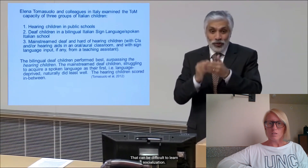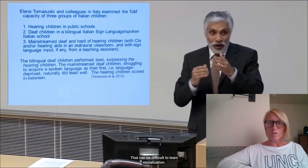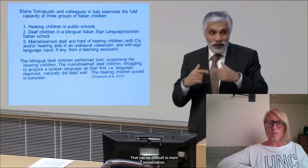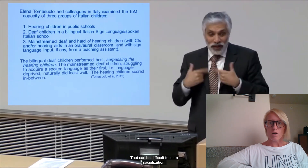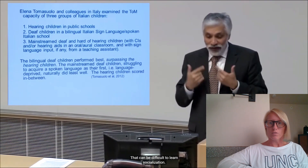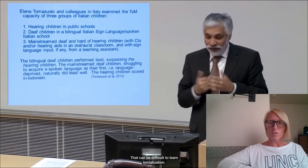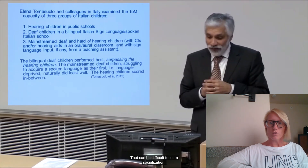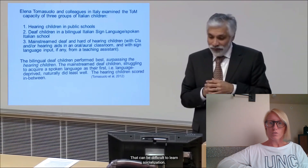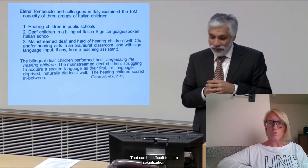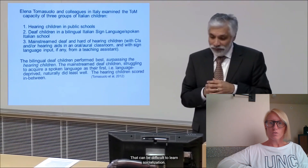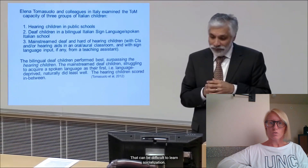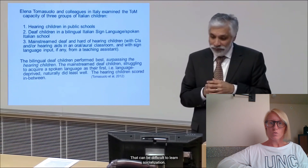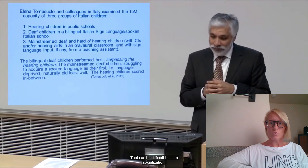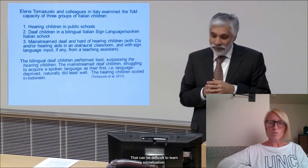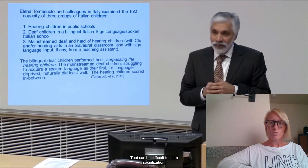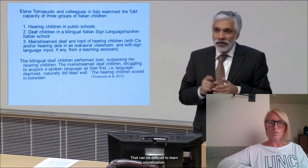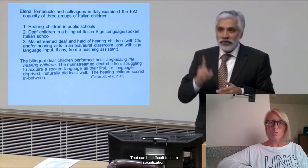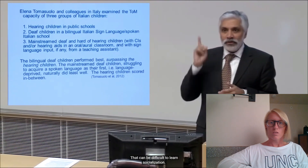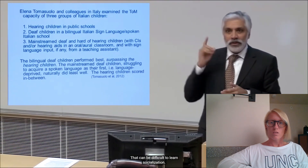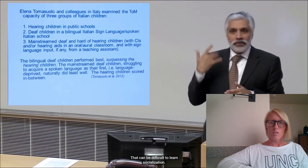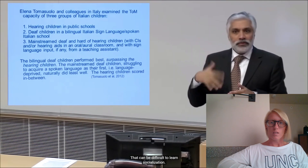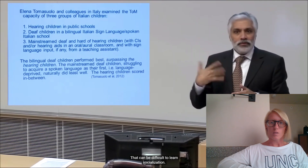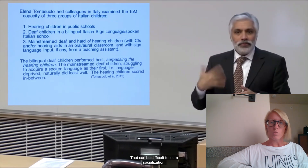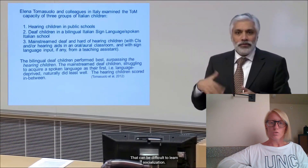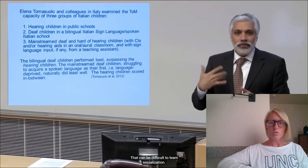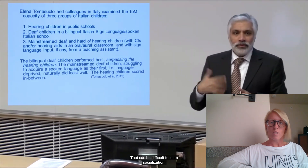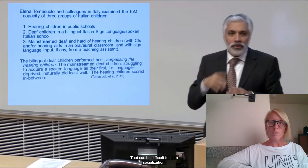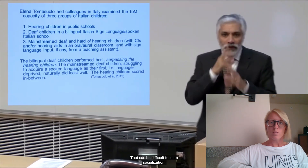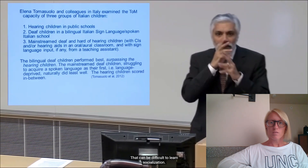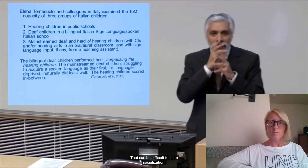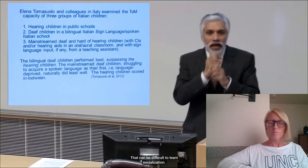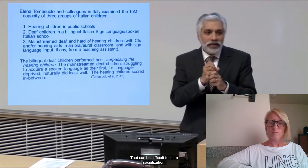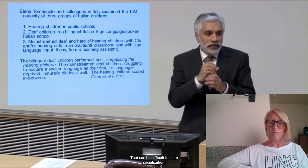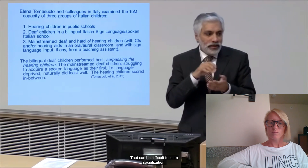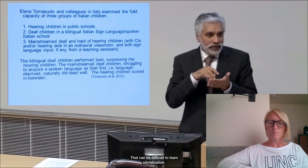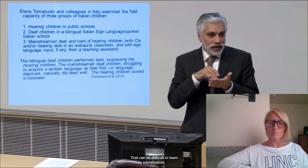to difficult learn to learn social socialization. and emotional lives.